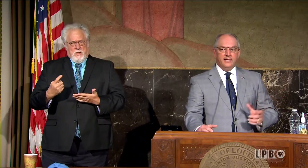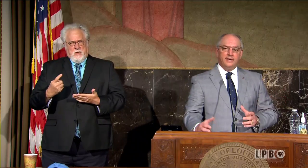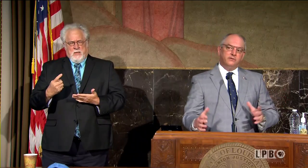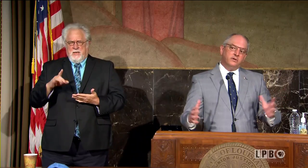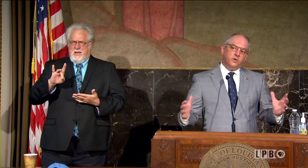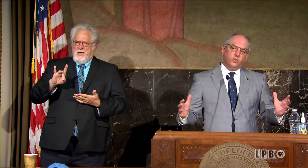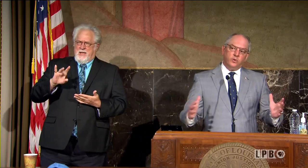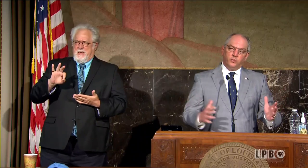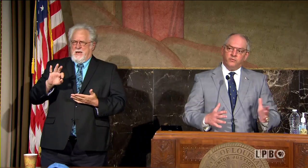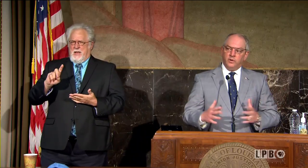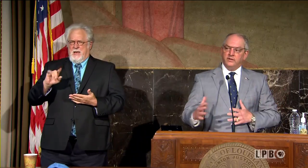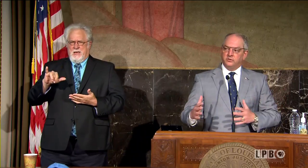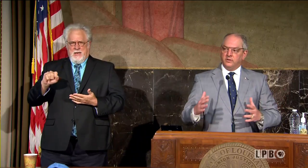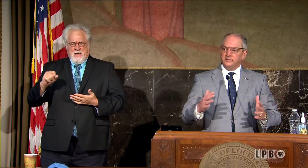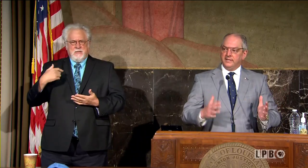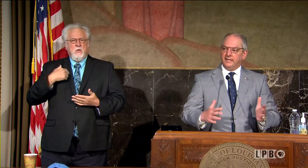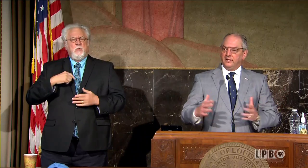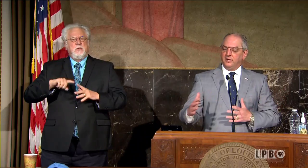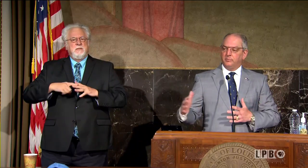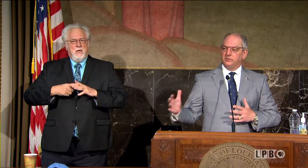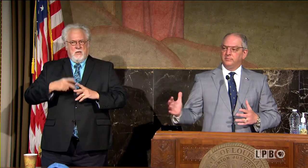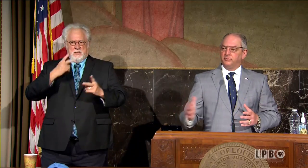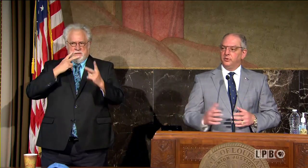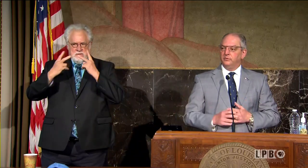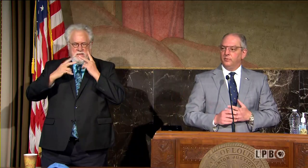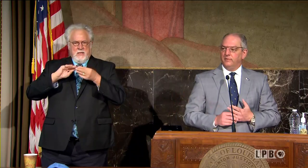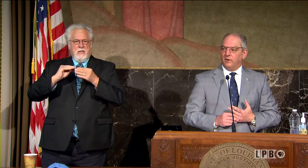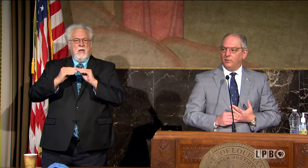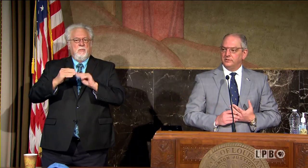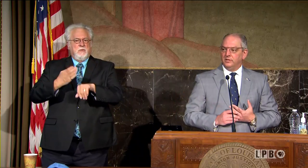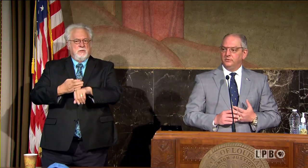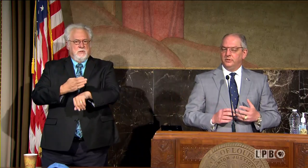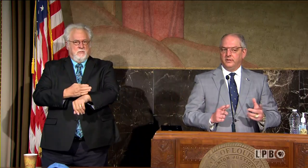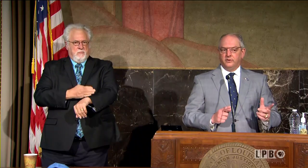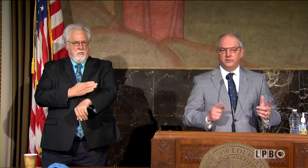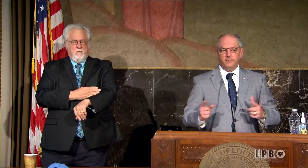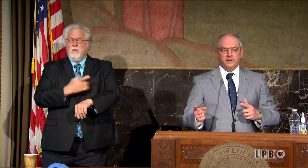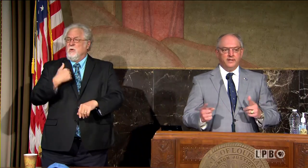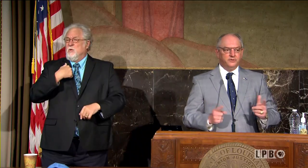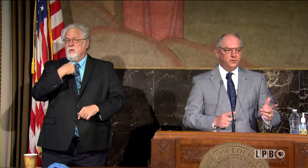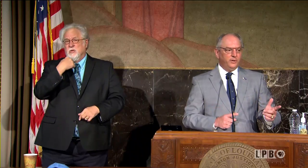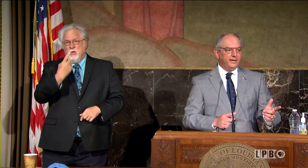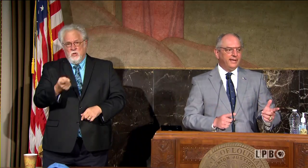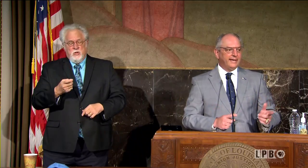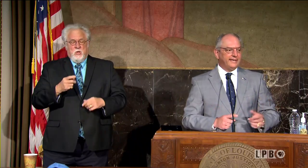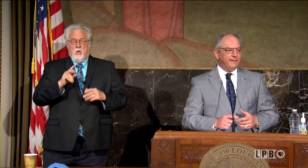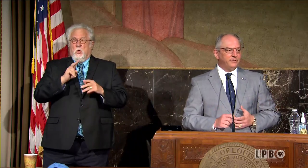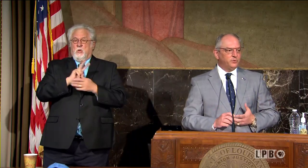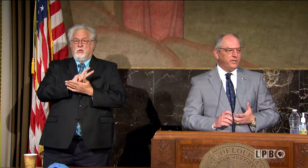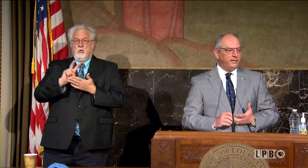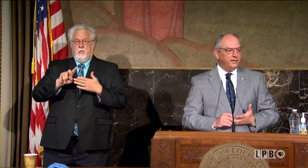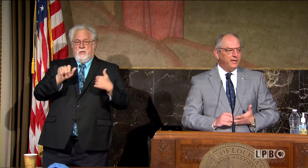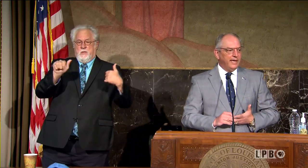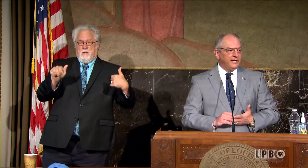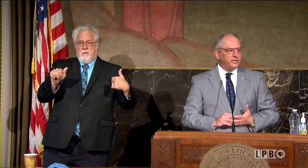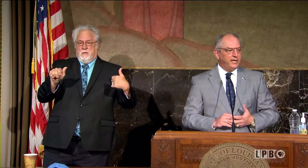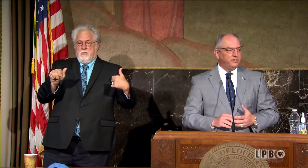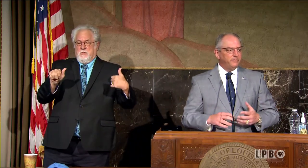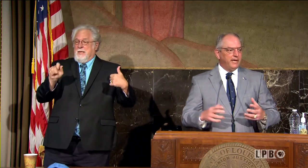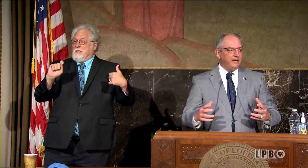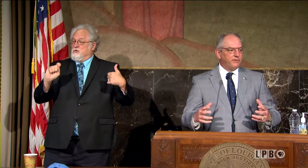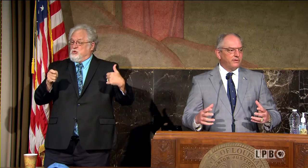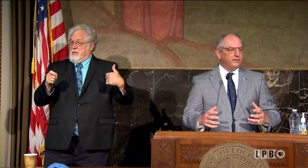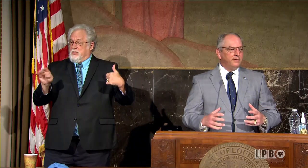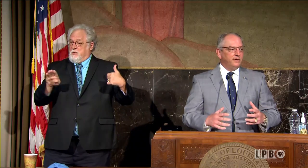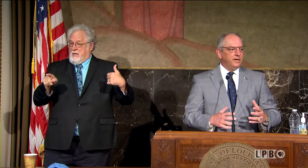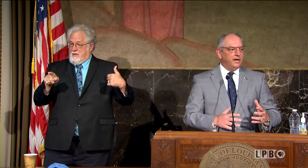or 9 days when we've really started seeing the numbers improve. And we've always told you that there's typically a 2-week lag time between a change